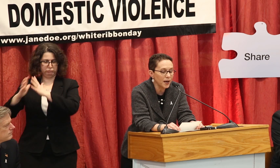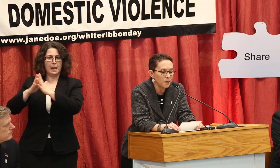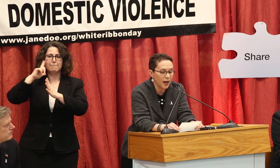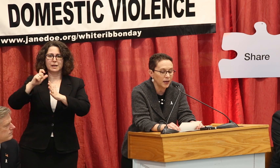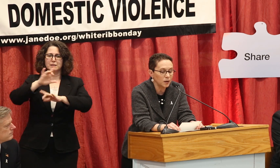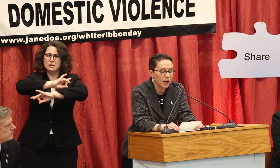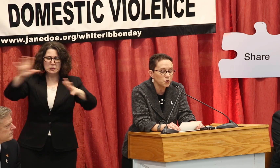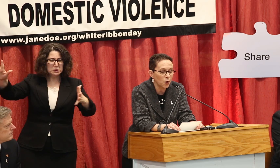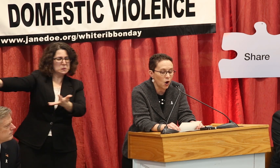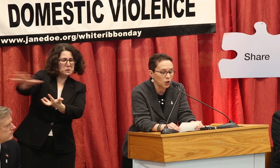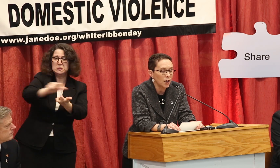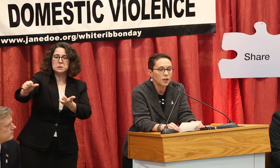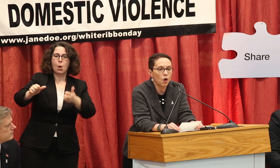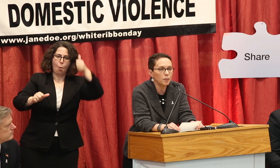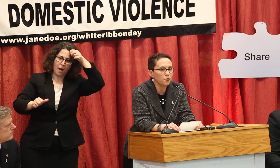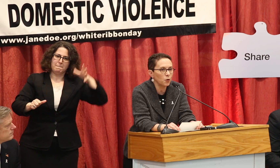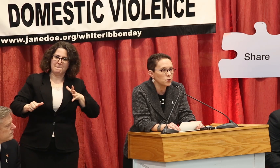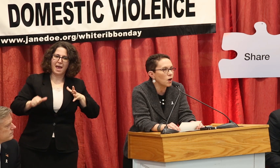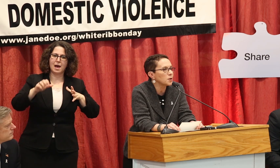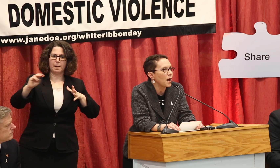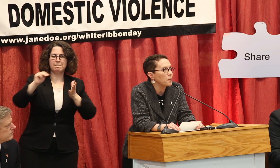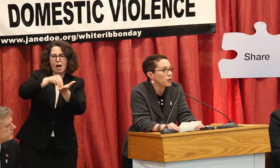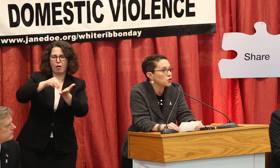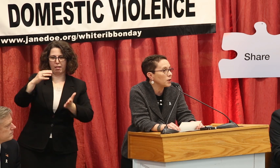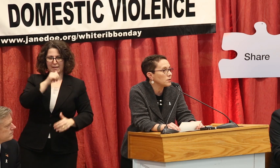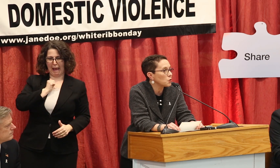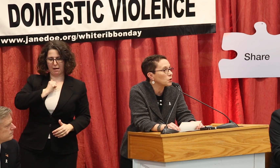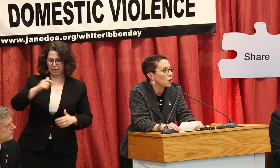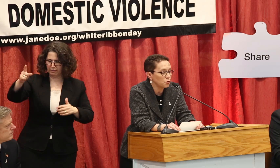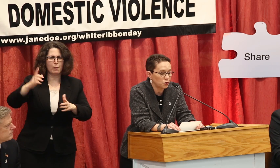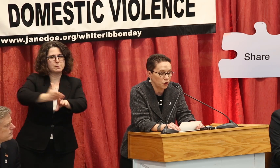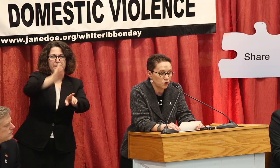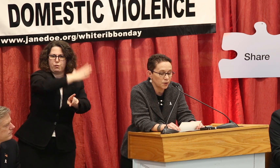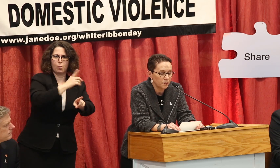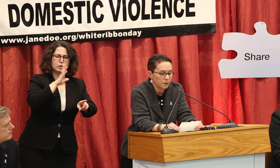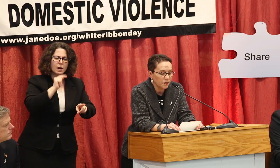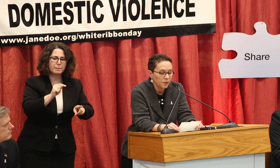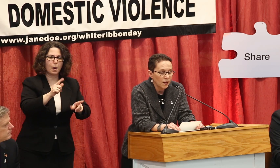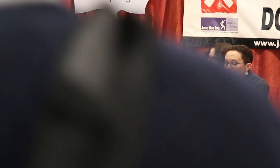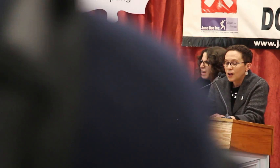by a man in Montreal, long before we talked about mass shootings or lone shooters.